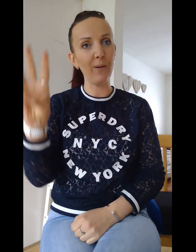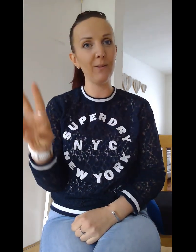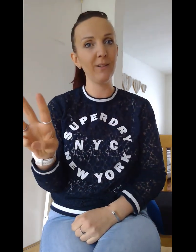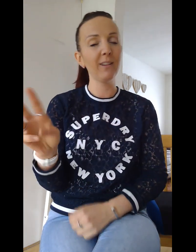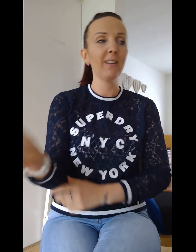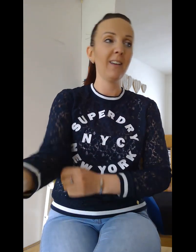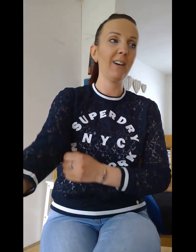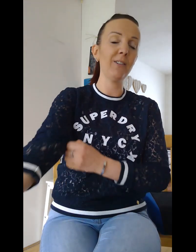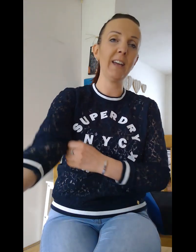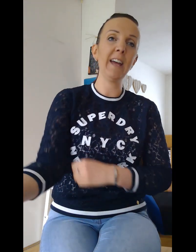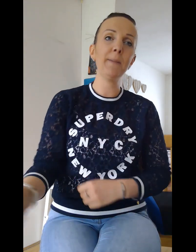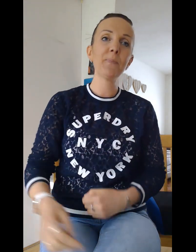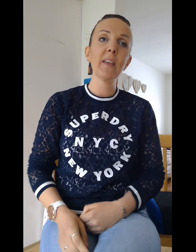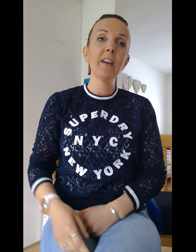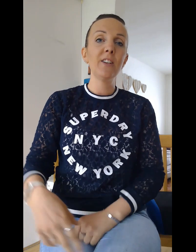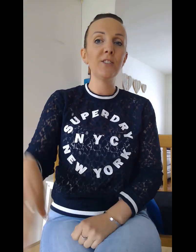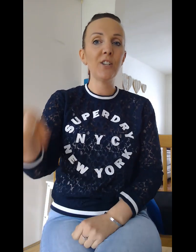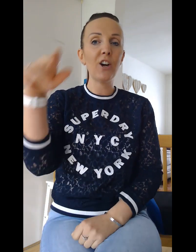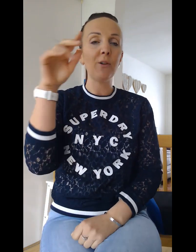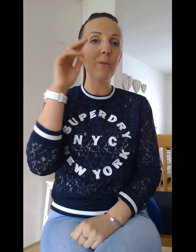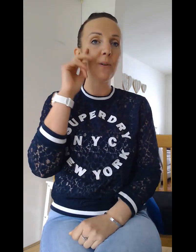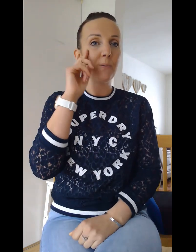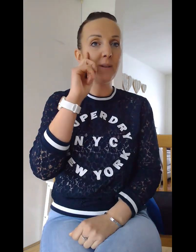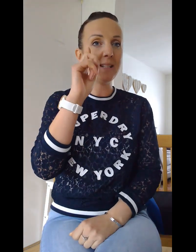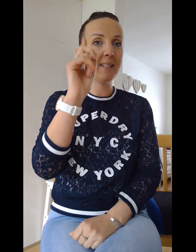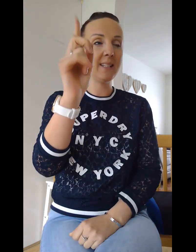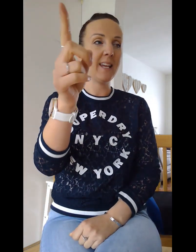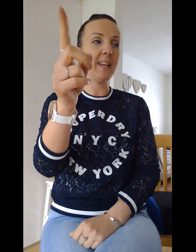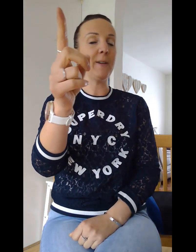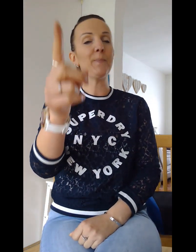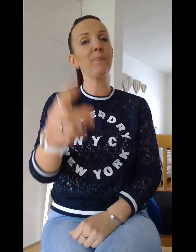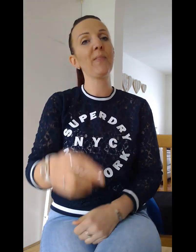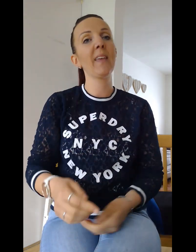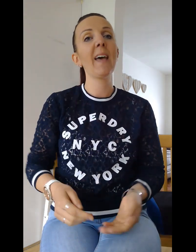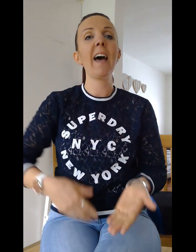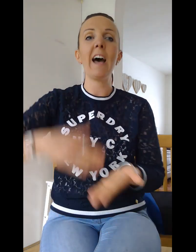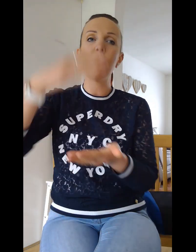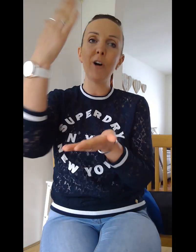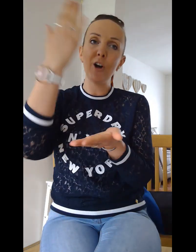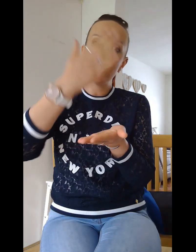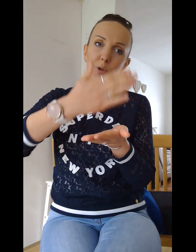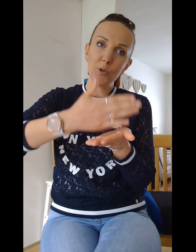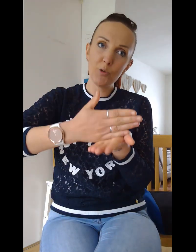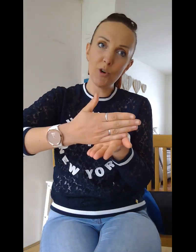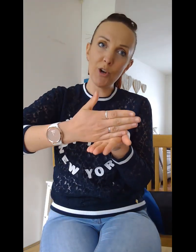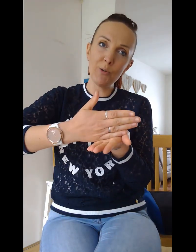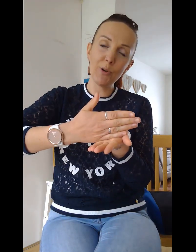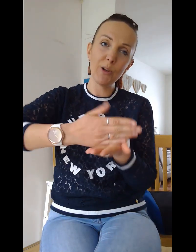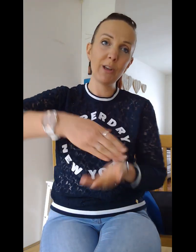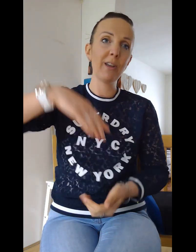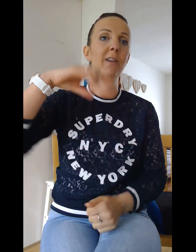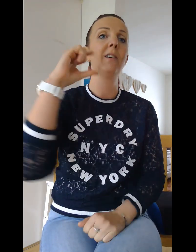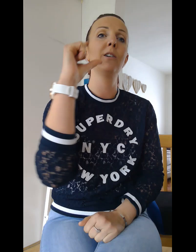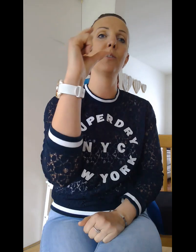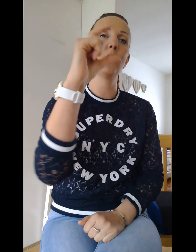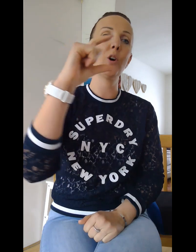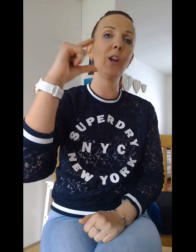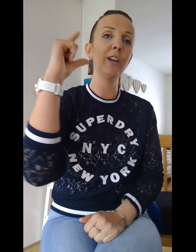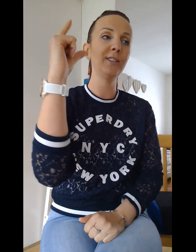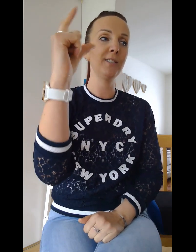rainbow. Okay, so we see our true colours